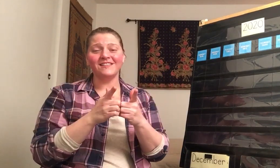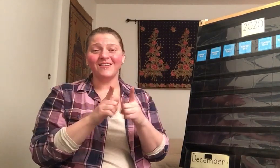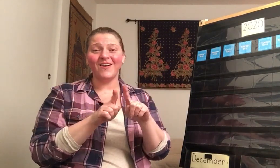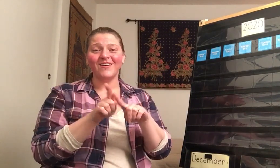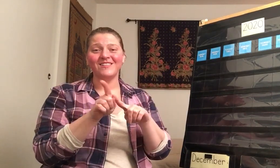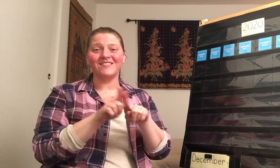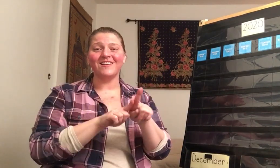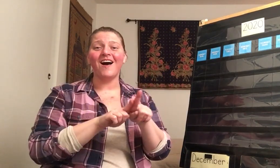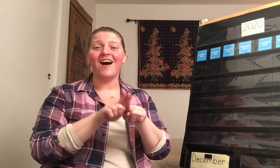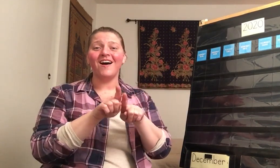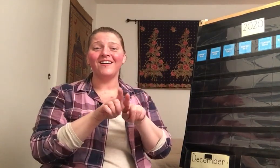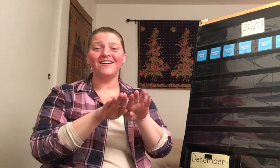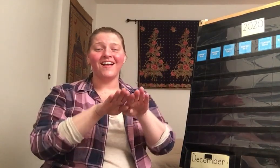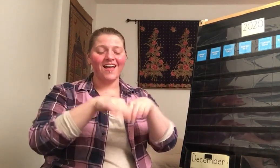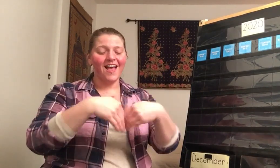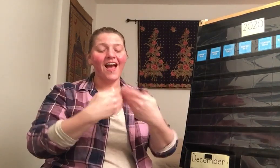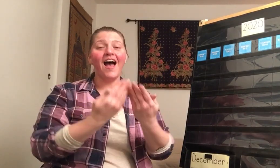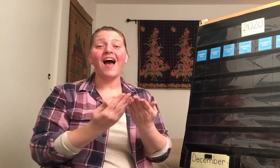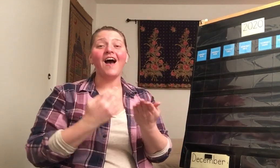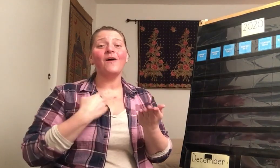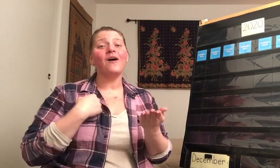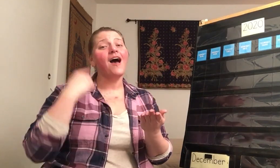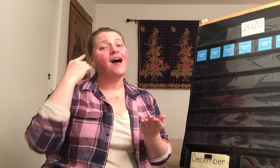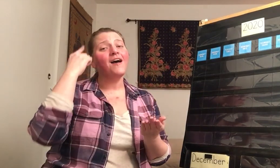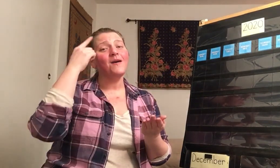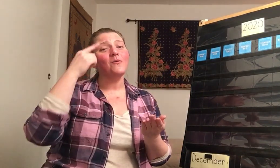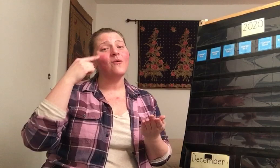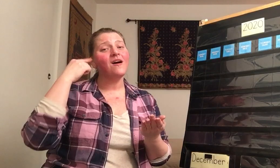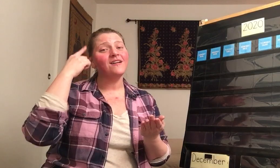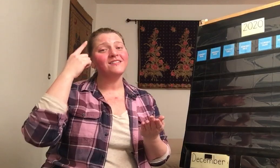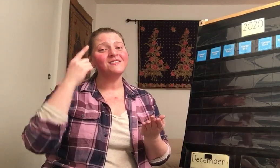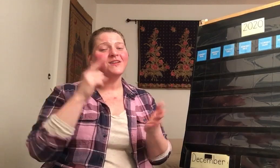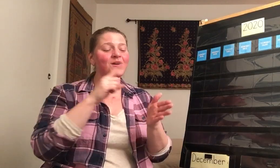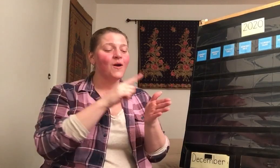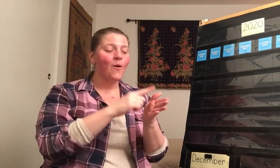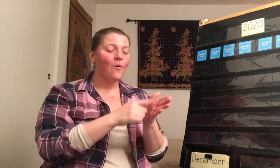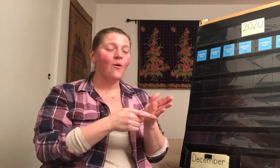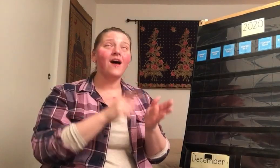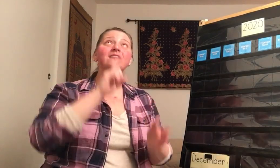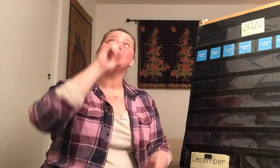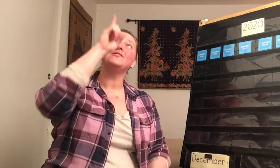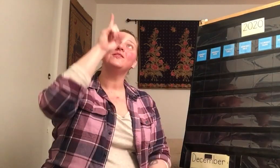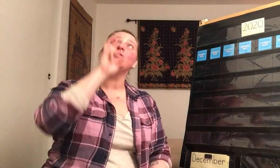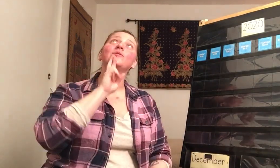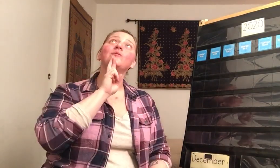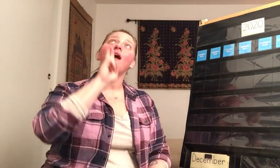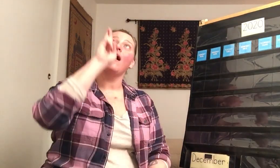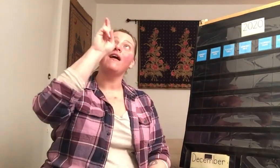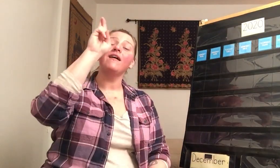little star, how I wonder what you